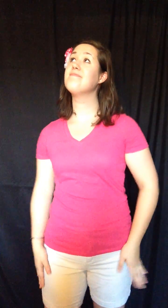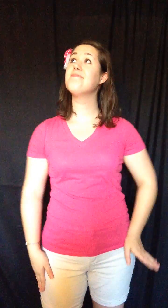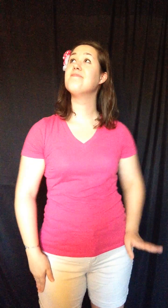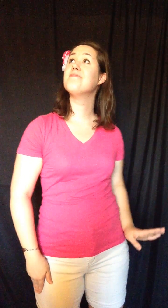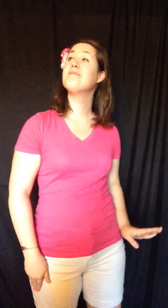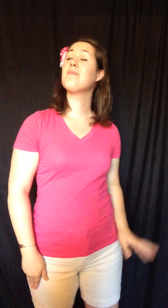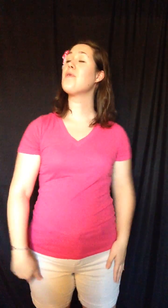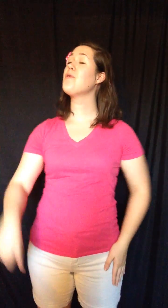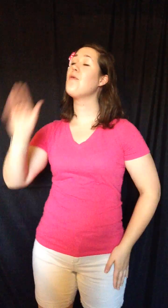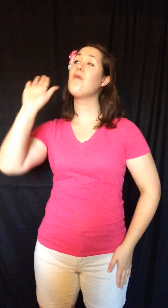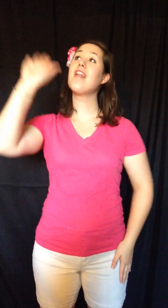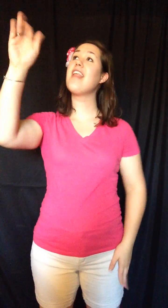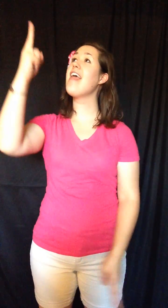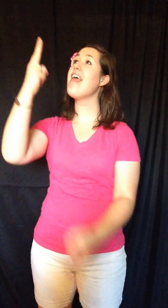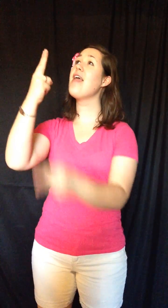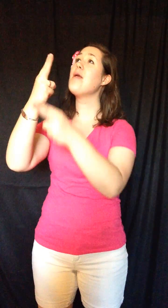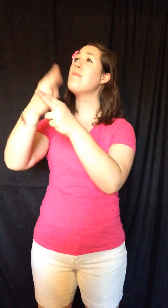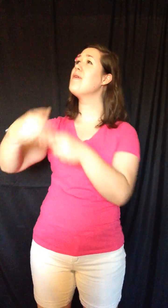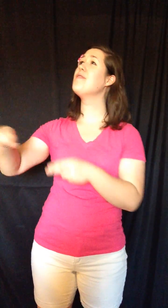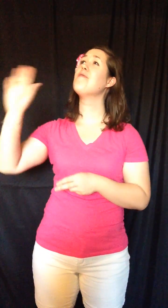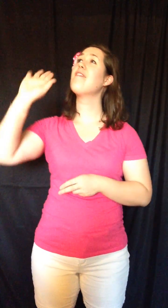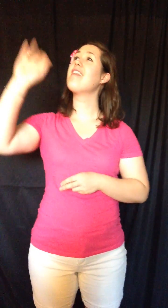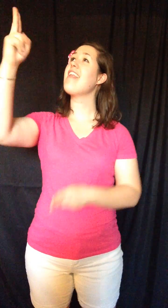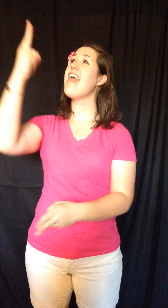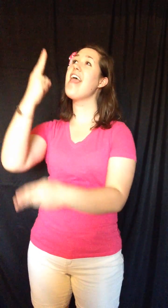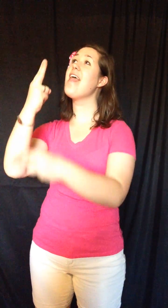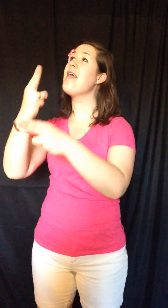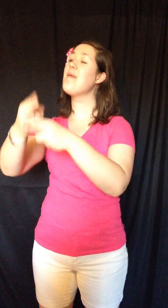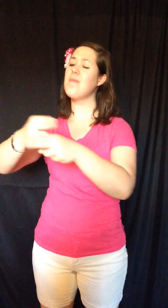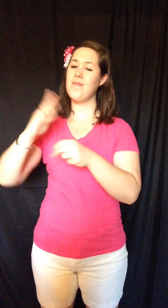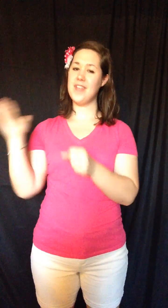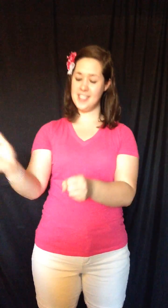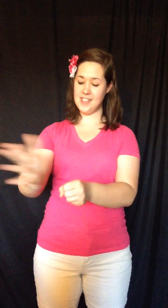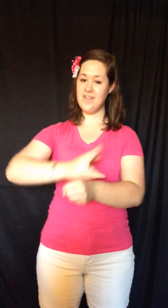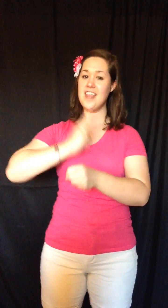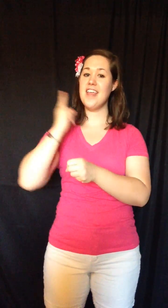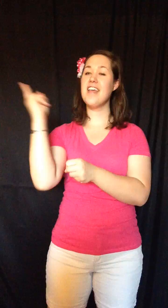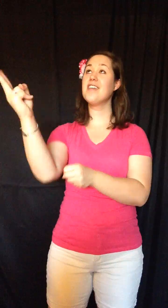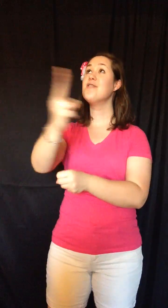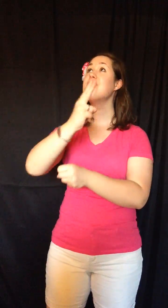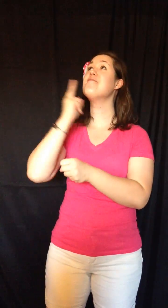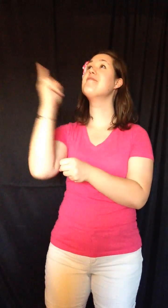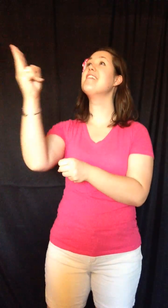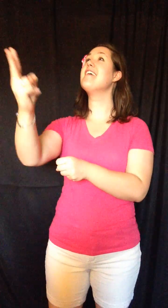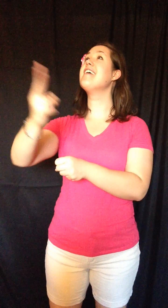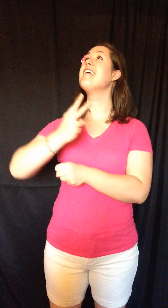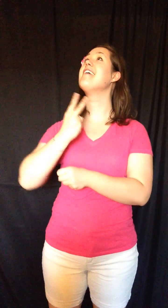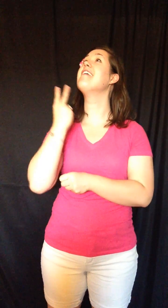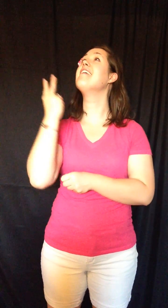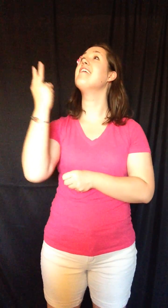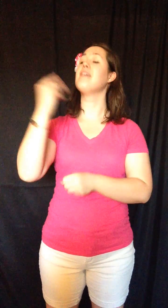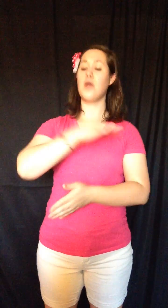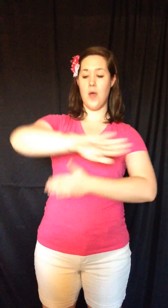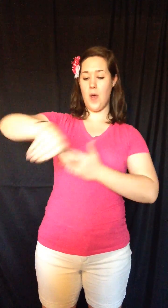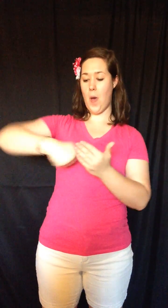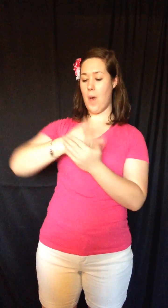Your name, Your name is victory All